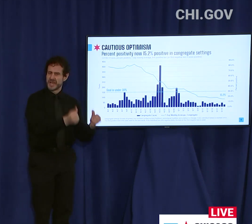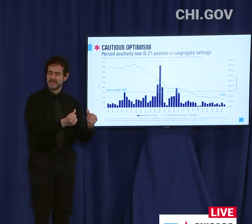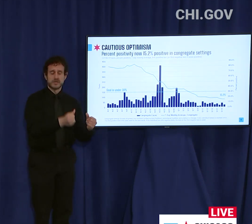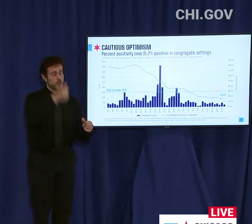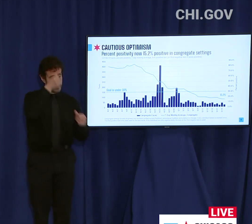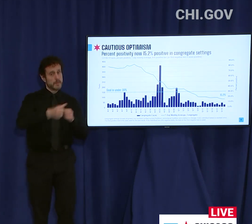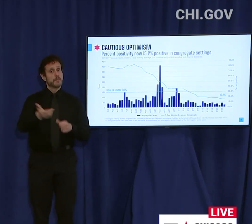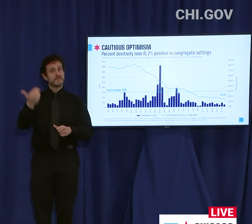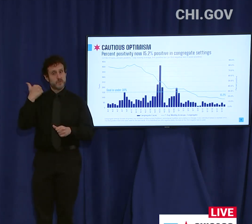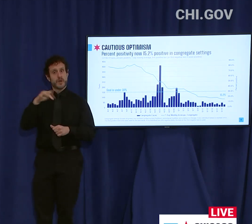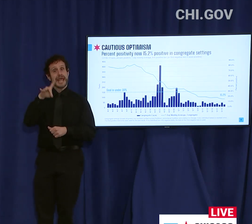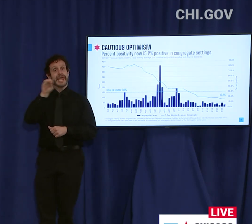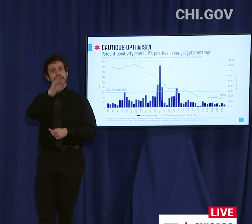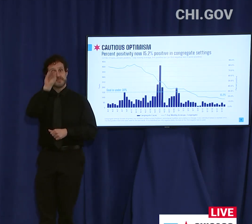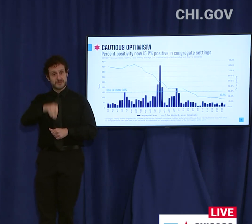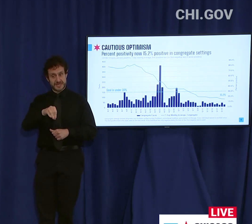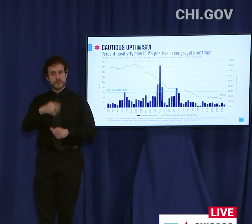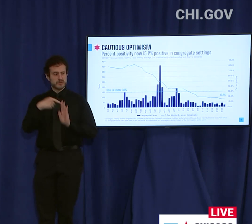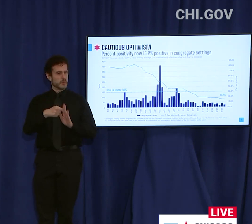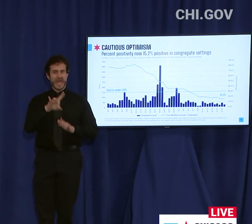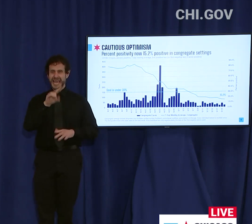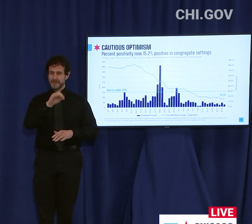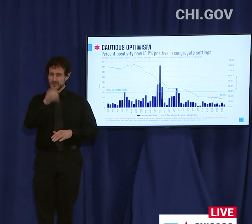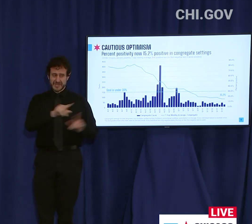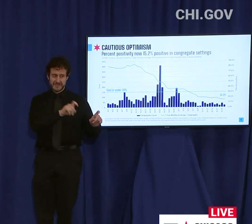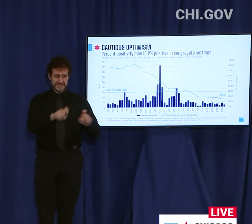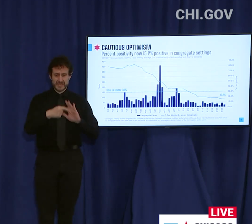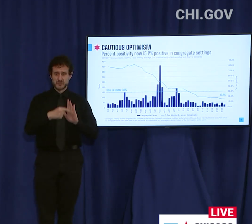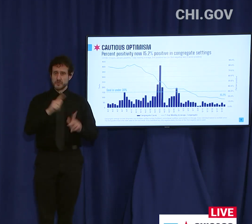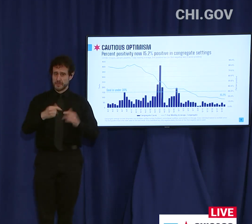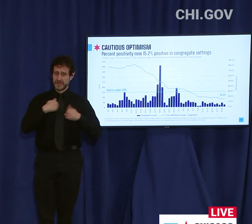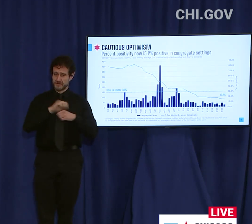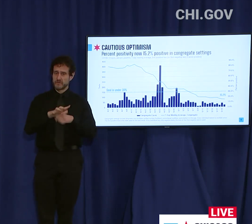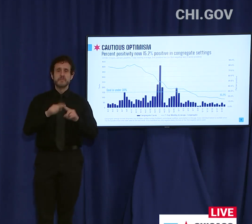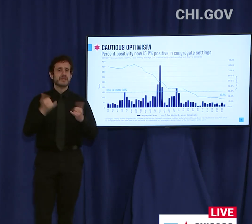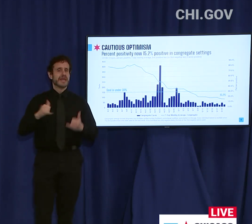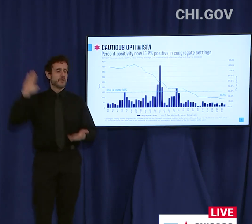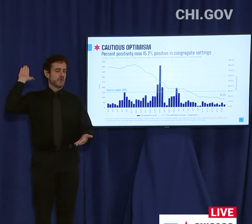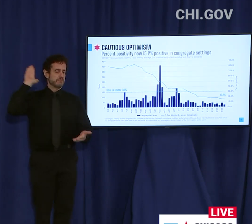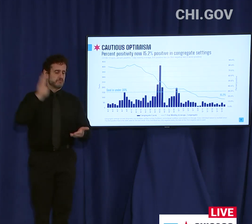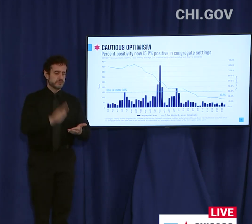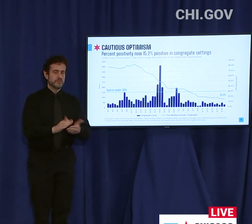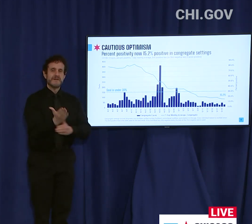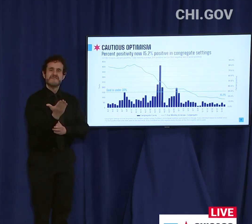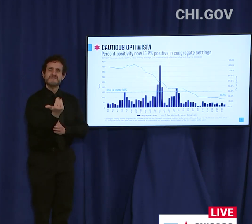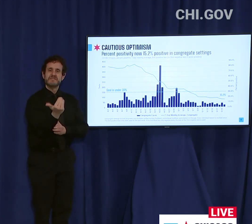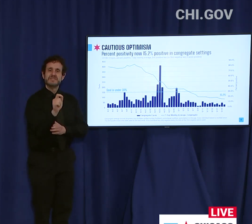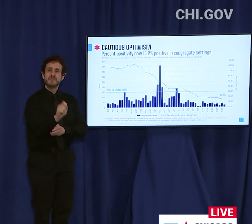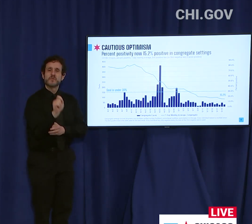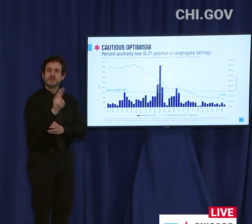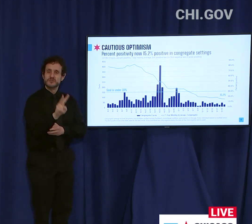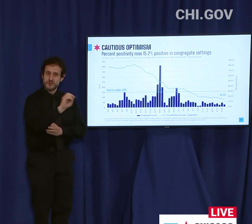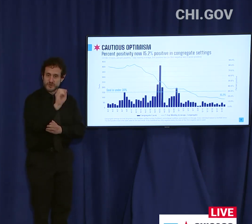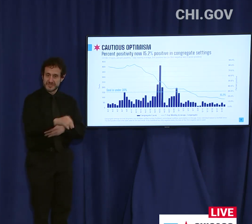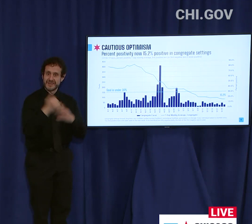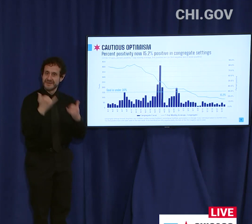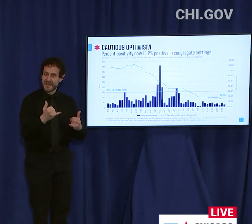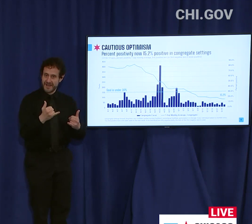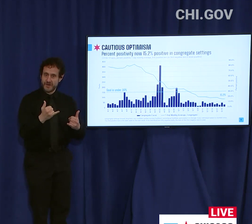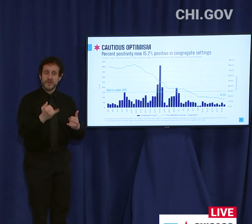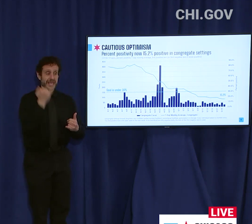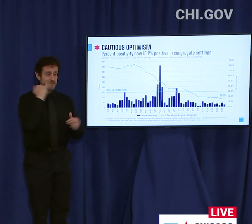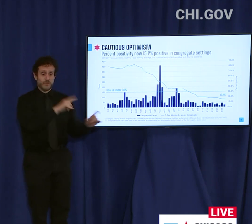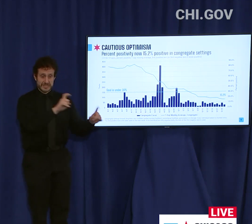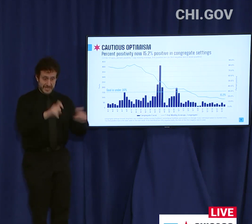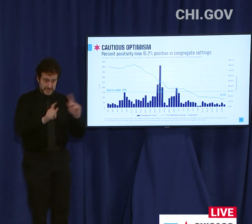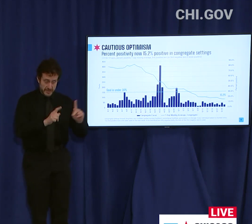settings. But we've had very aggressive work here, and the fact that we're down to a 15.2% positivity is